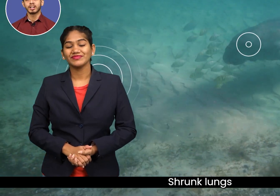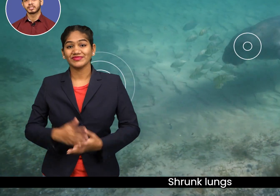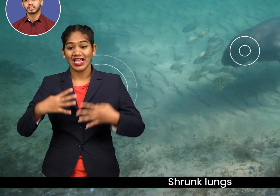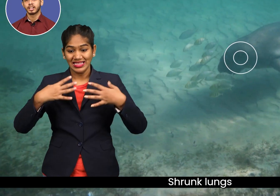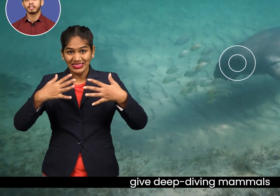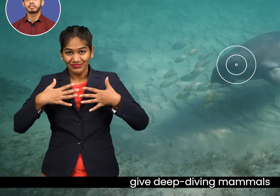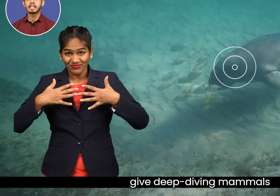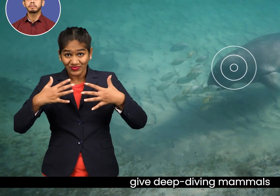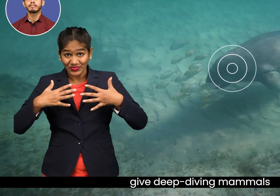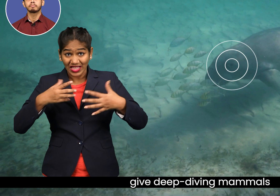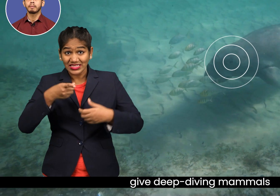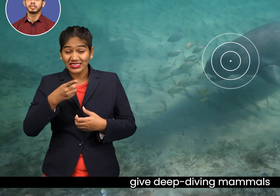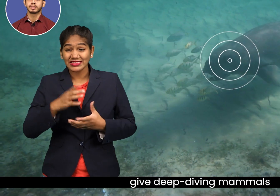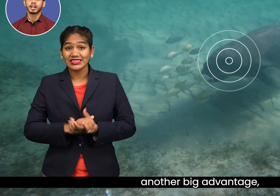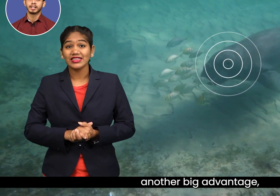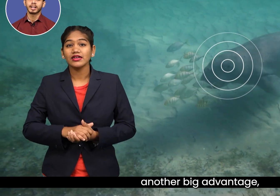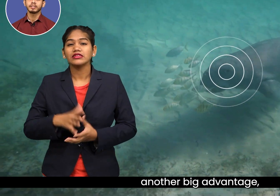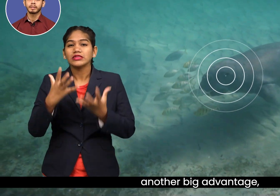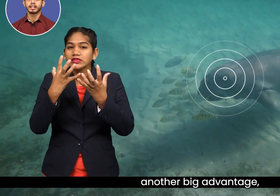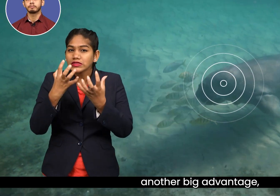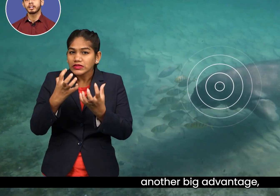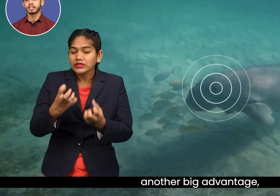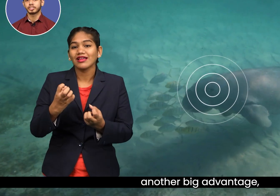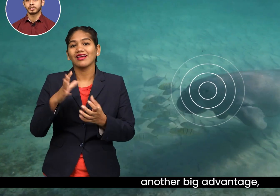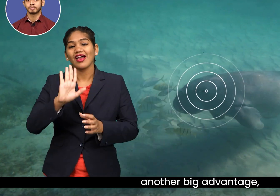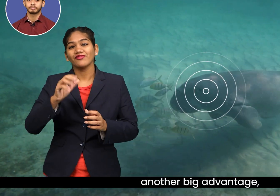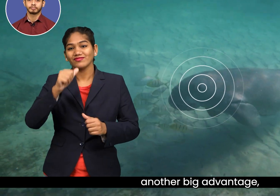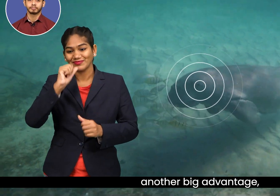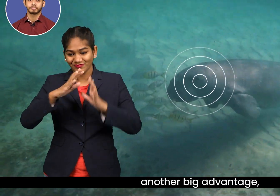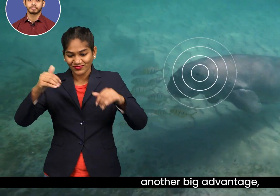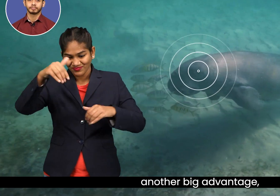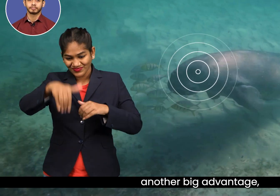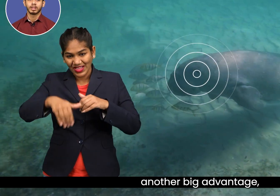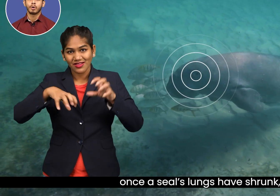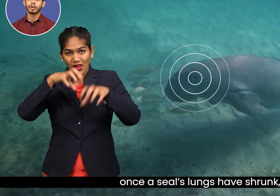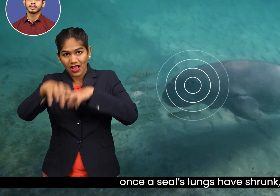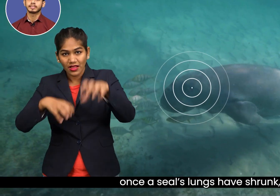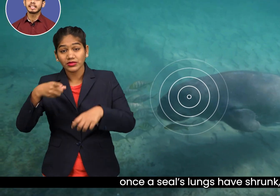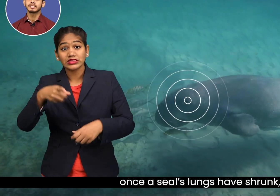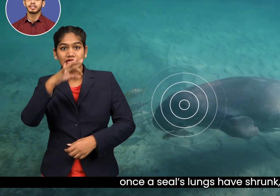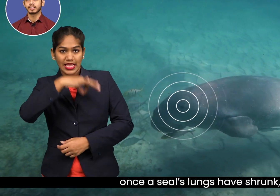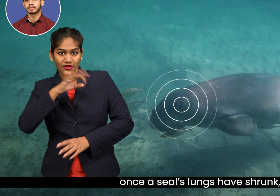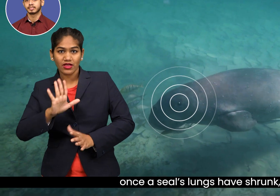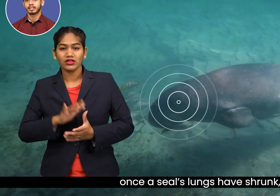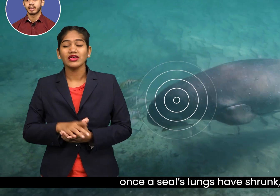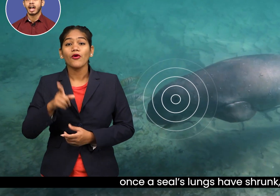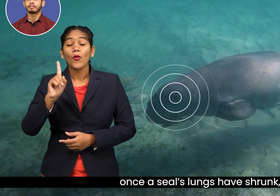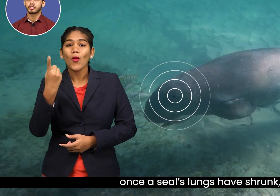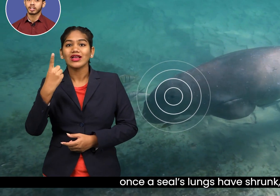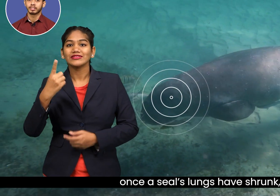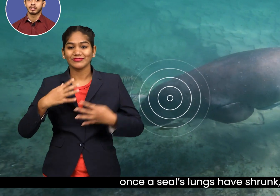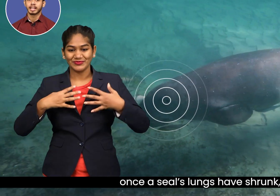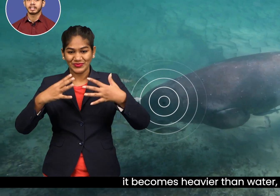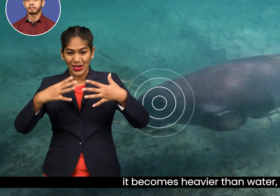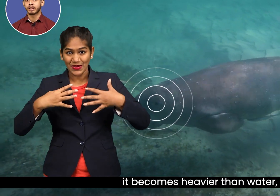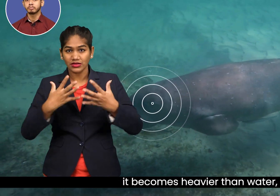Shrunk lungs give deep diving mammals another big advantage. Once a seal's lungs have